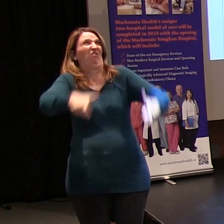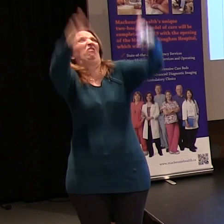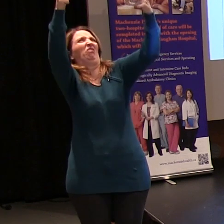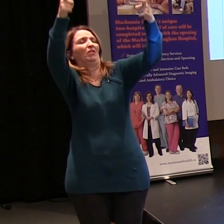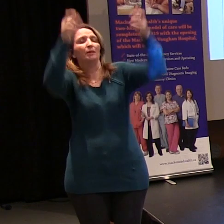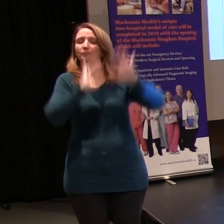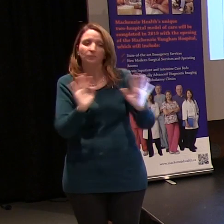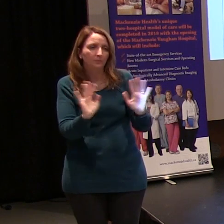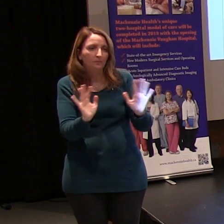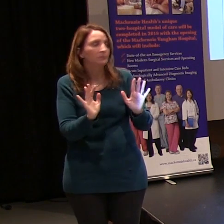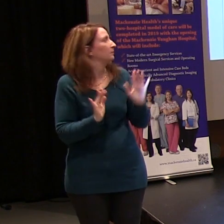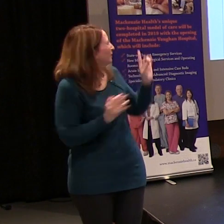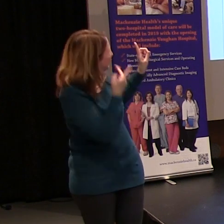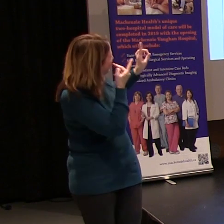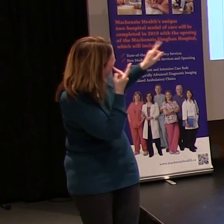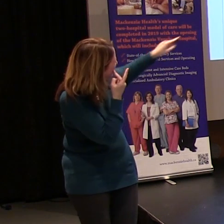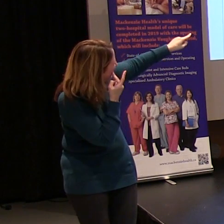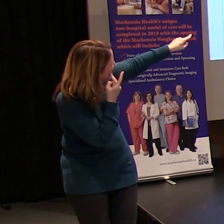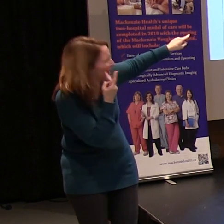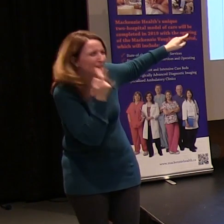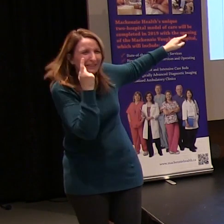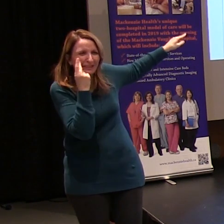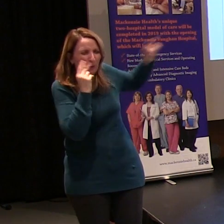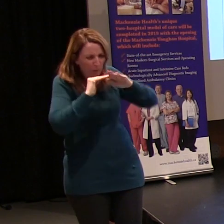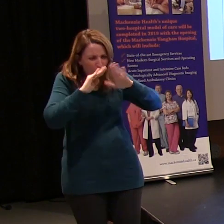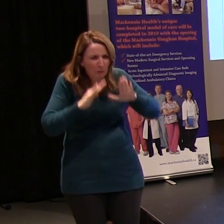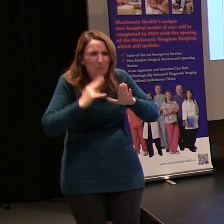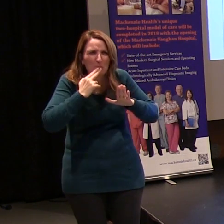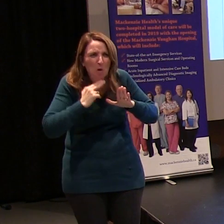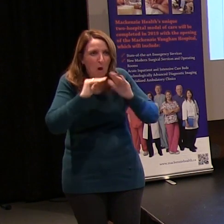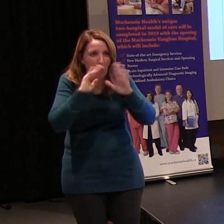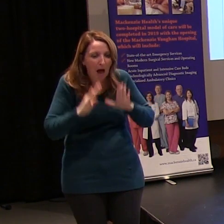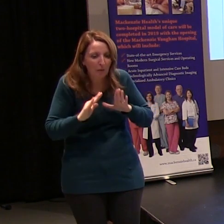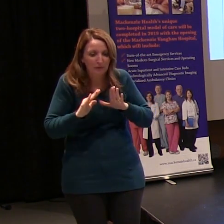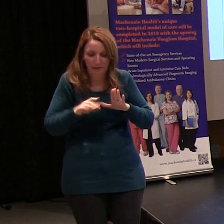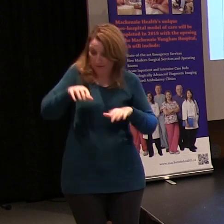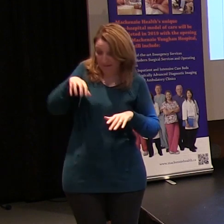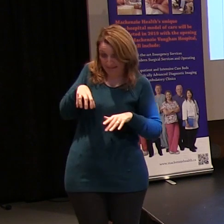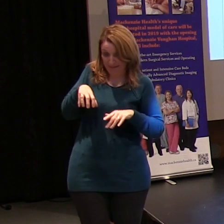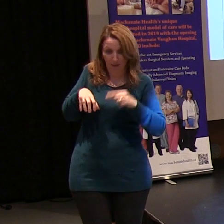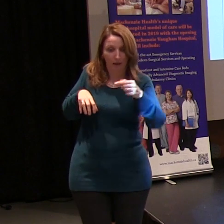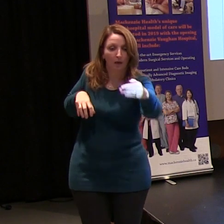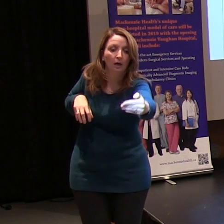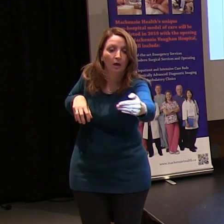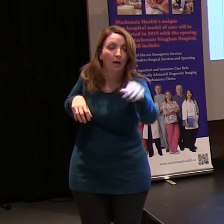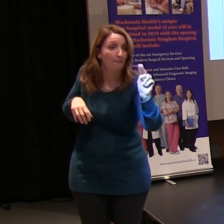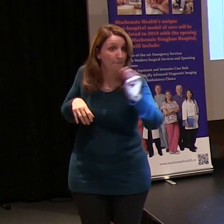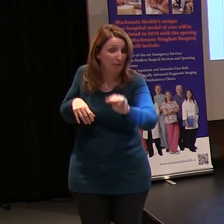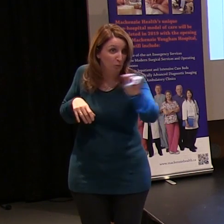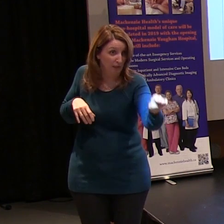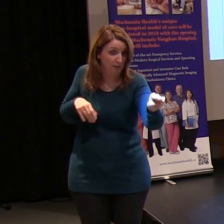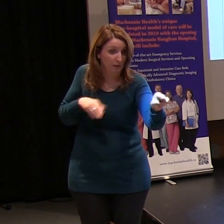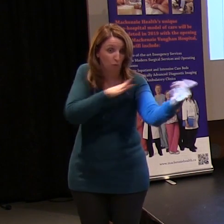houses. That's the small houses on the north, and that's Major Mackenzie on the south. It's